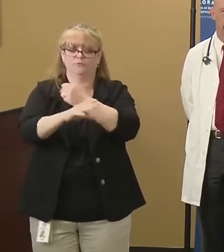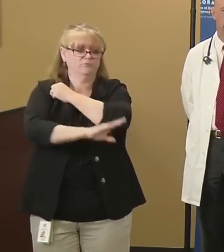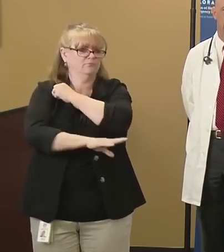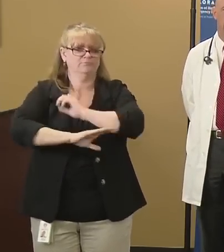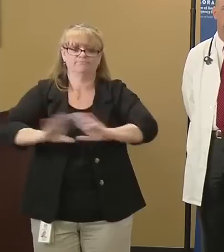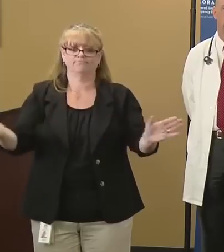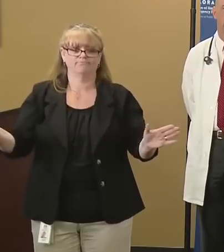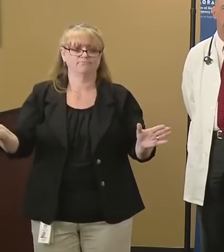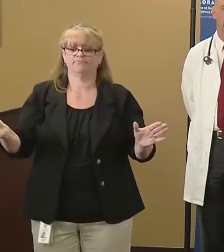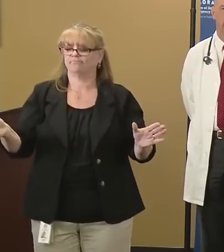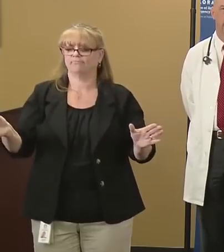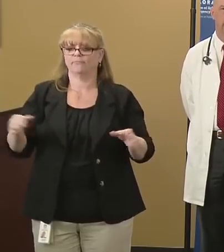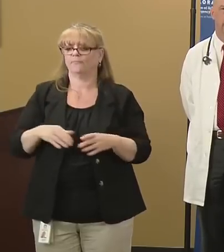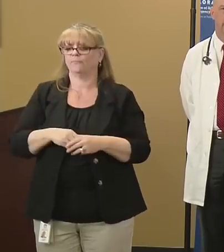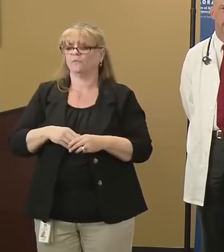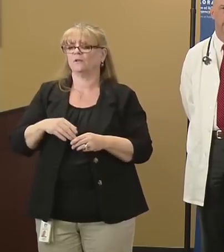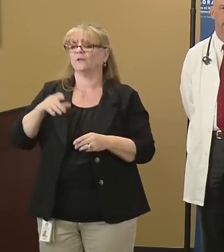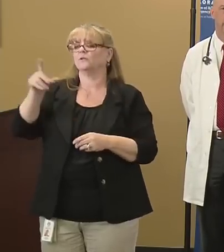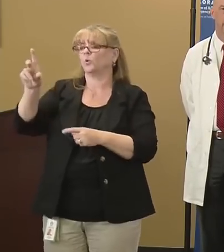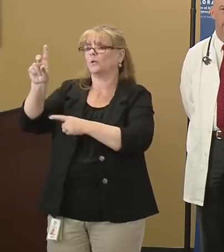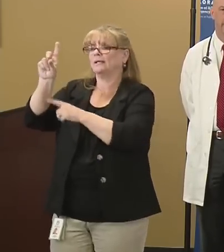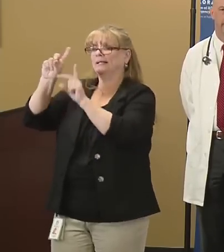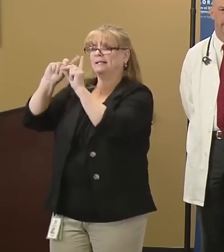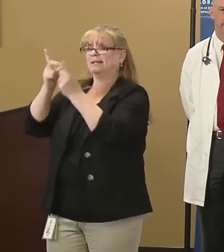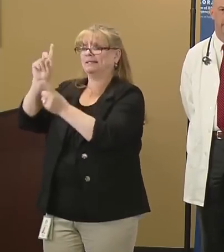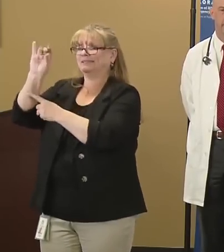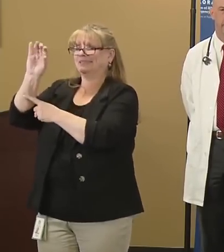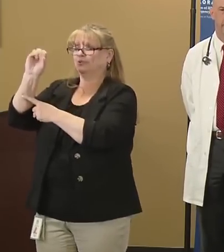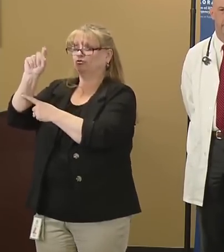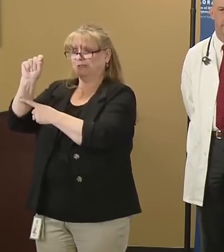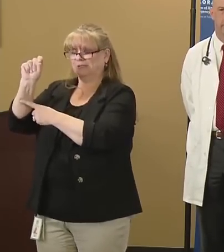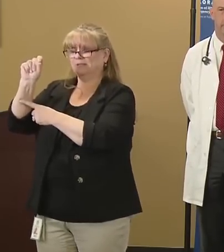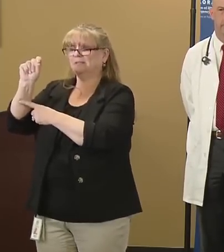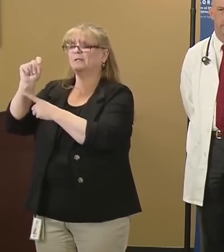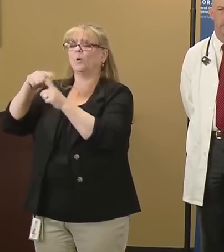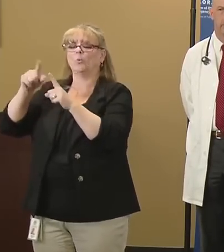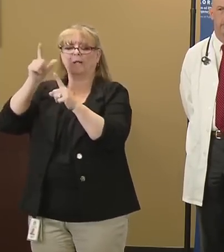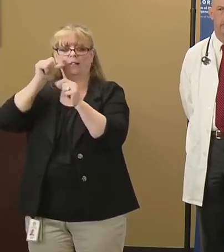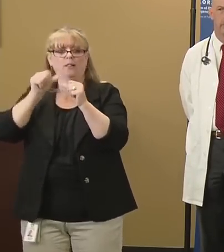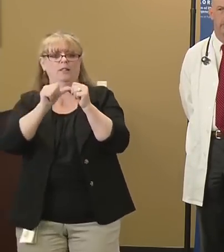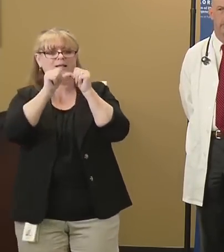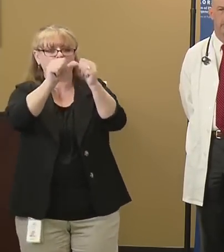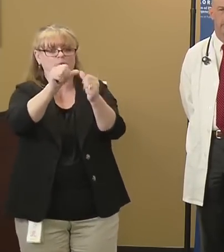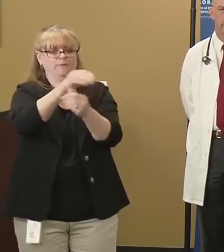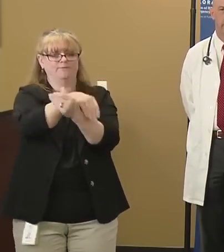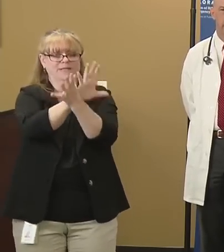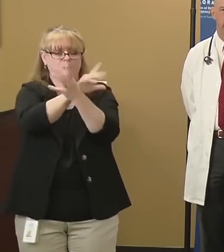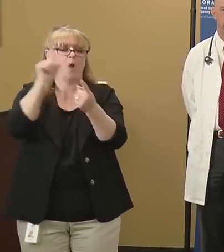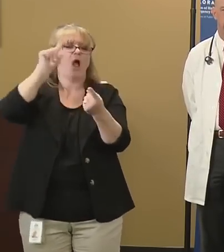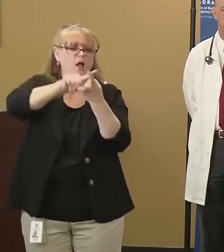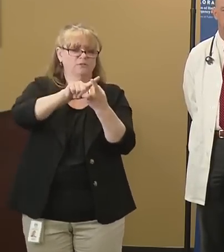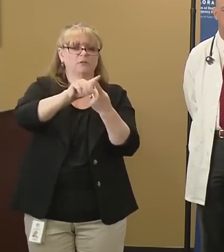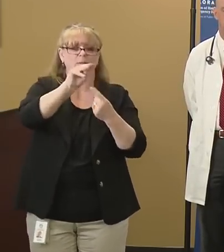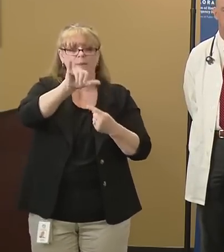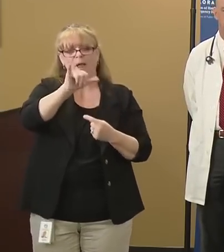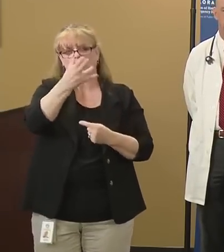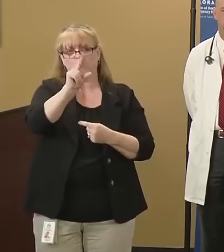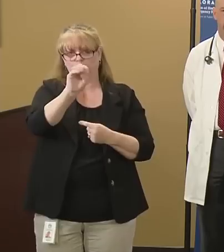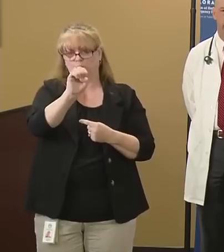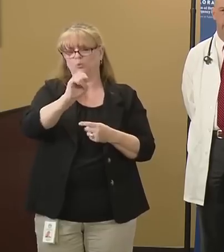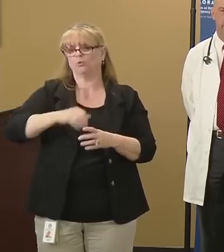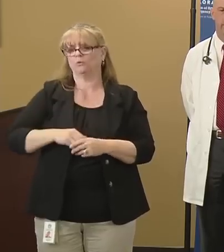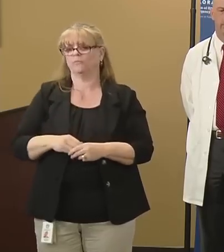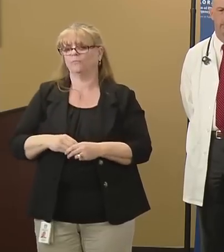are preparing for that. That's the likelihood. At the same time, there's safe ways that they can use their school buildings for childcare,